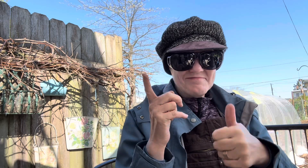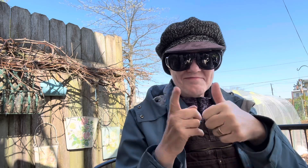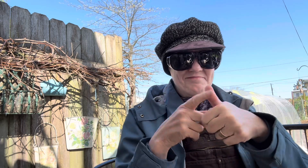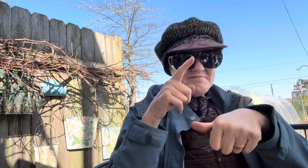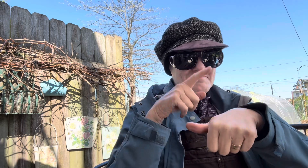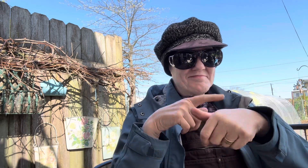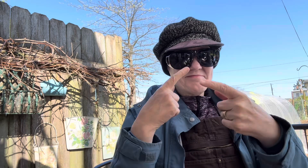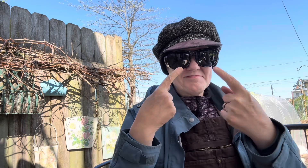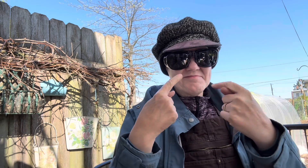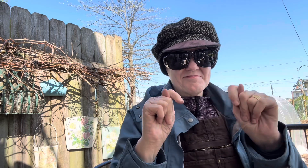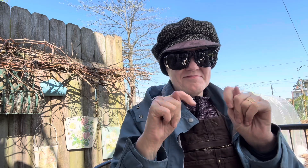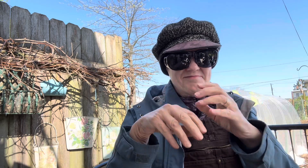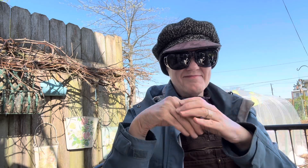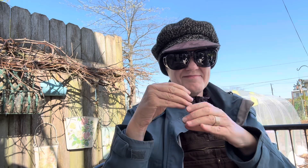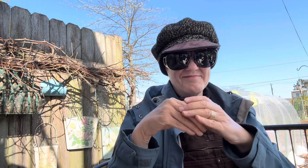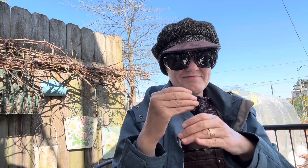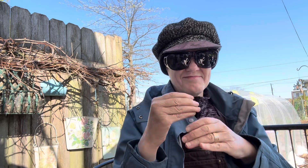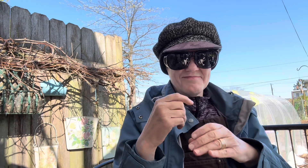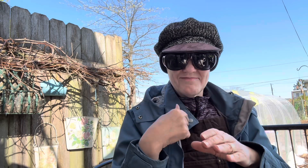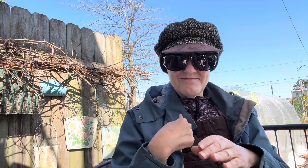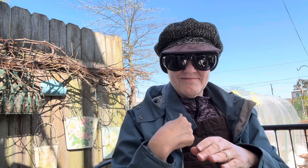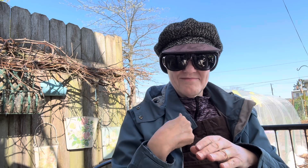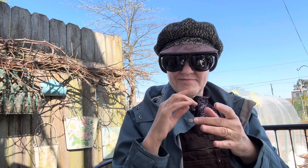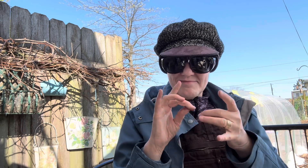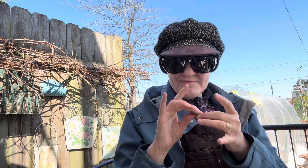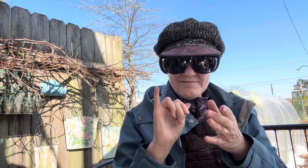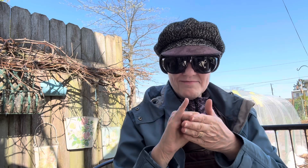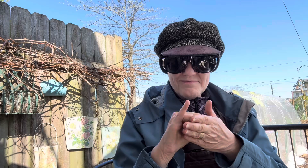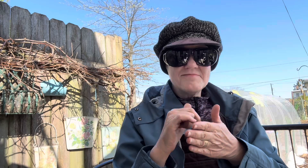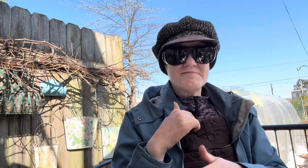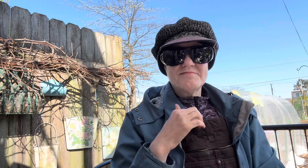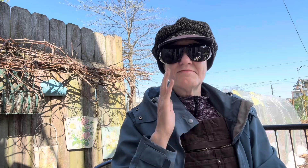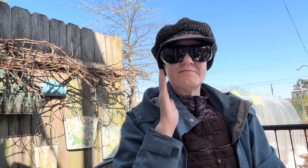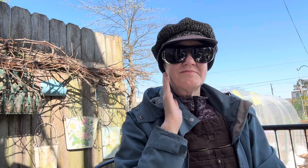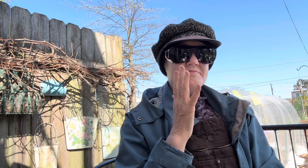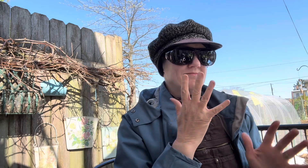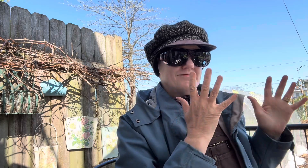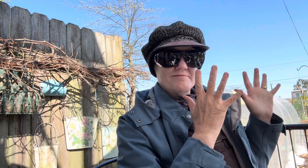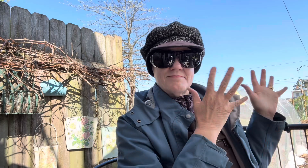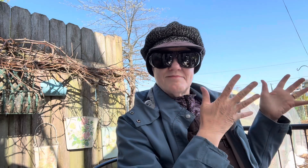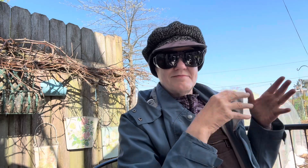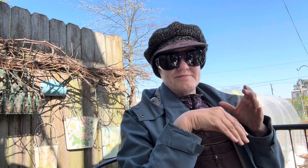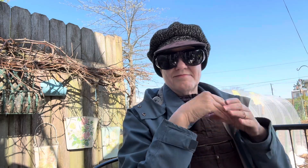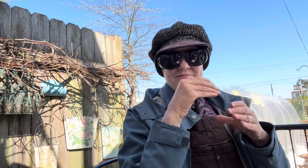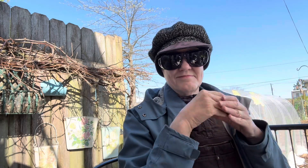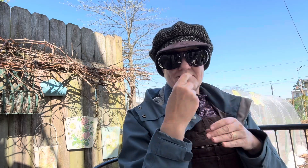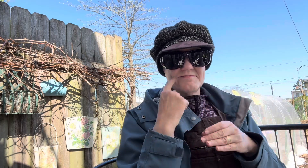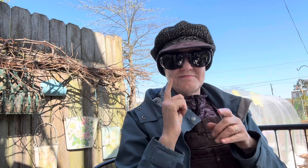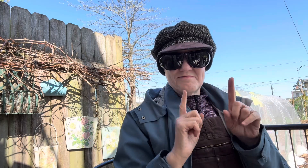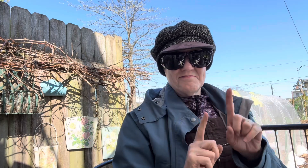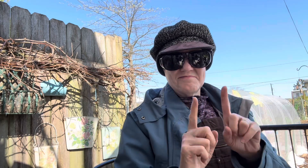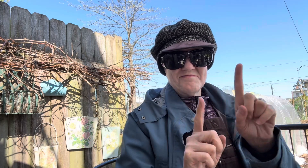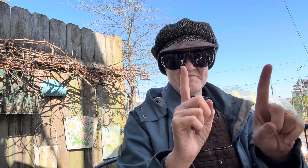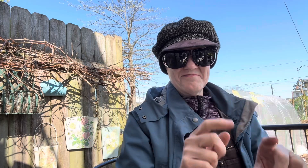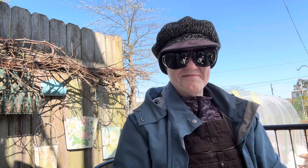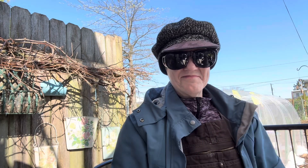see. This is the first time I'm trying. Oh, did I tell you? I plan to leave them outside to germinate.